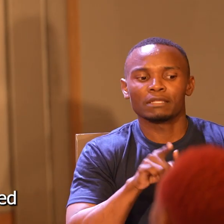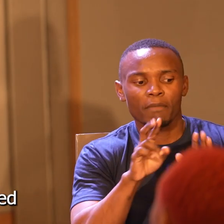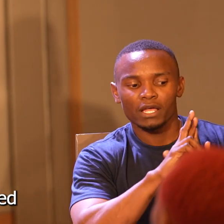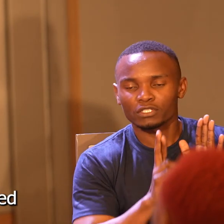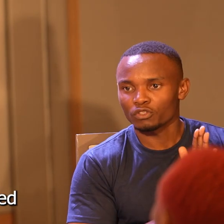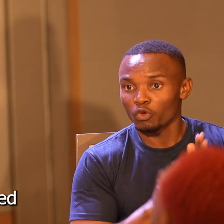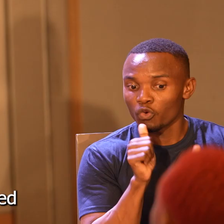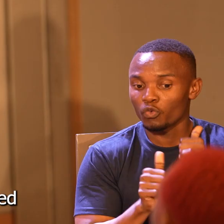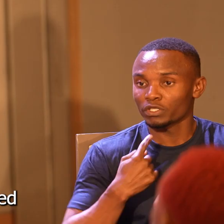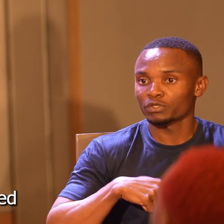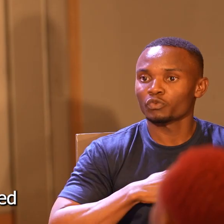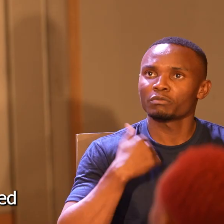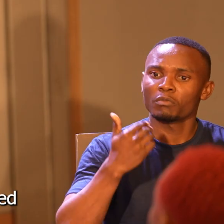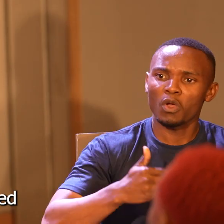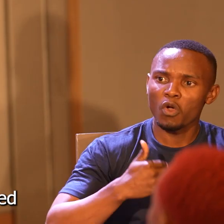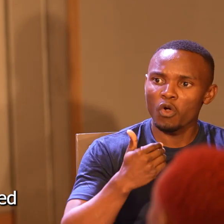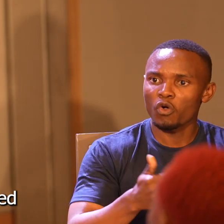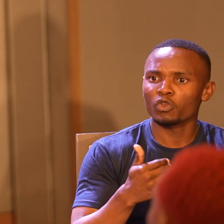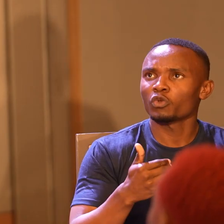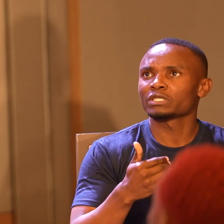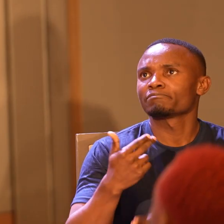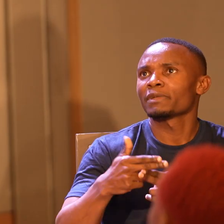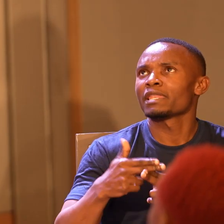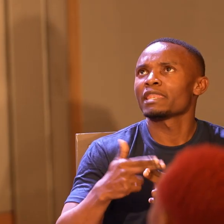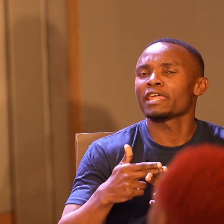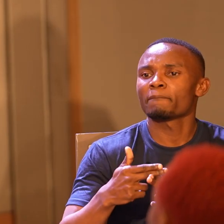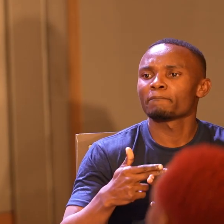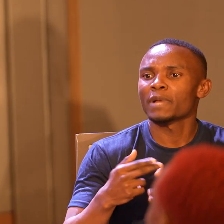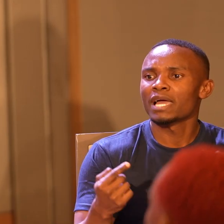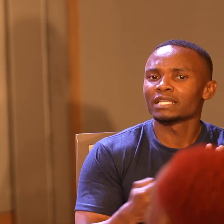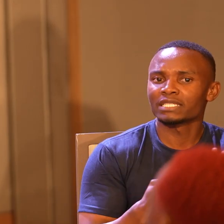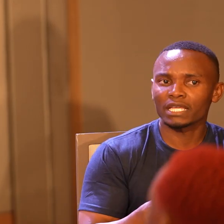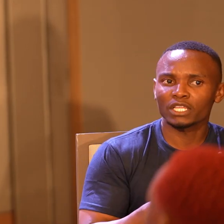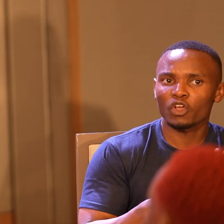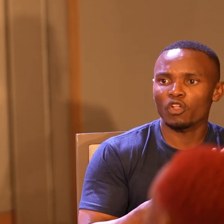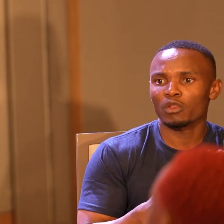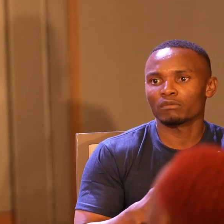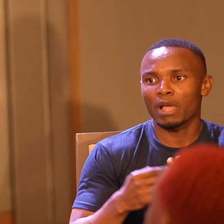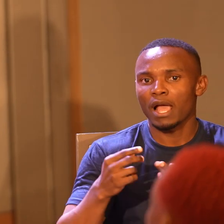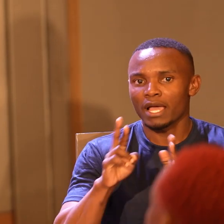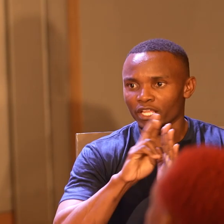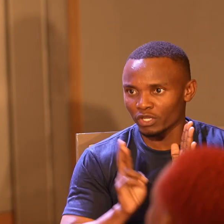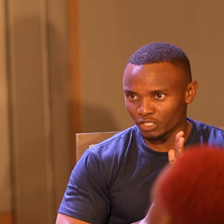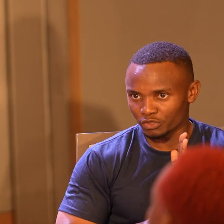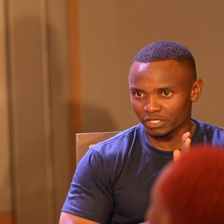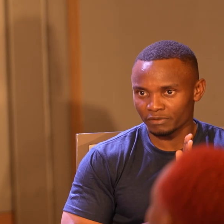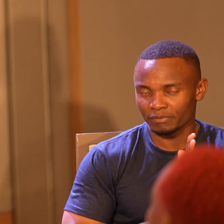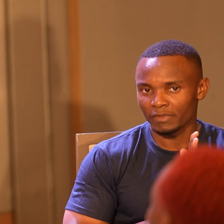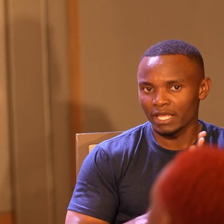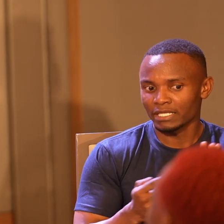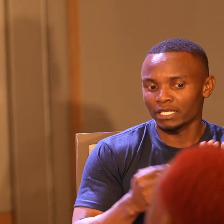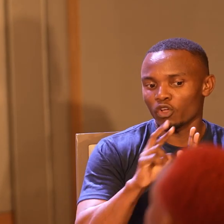regulations, but they are often more precisely called technical regulations,